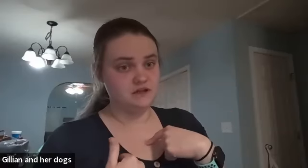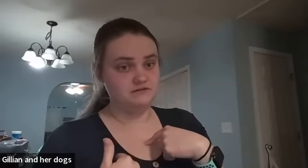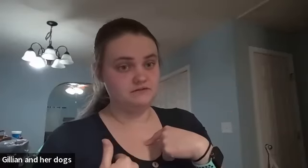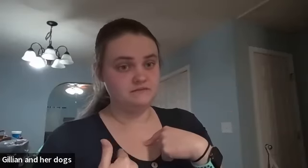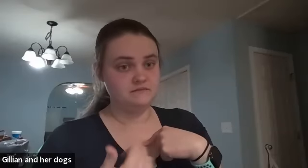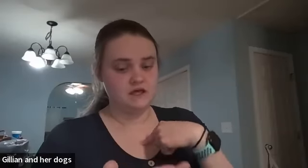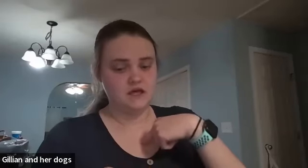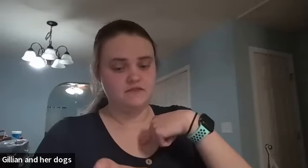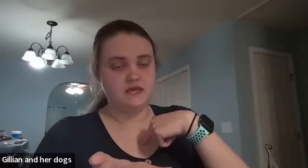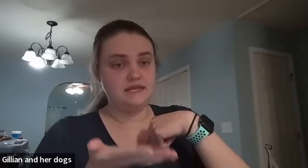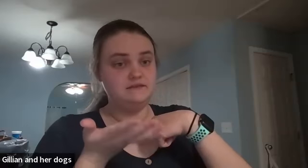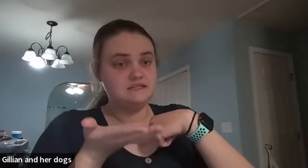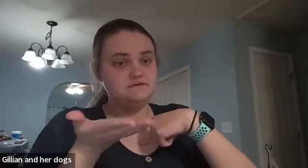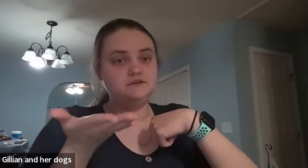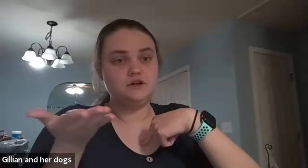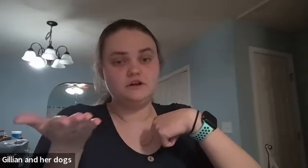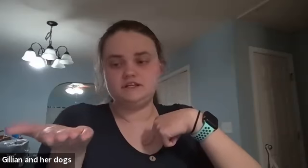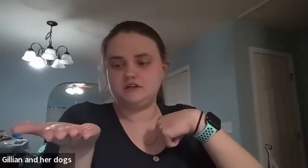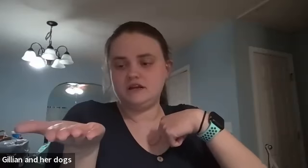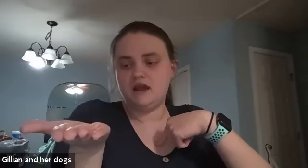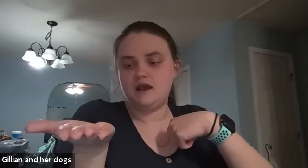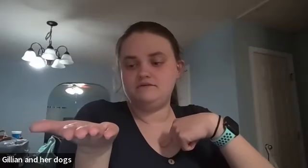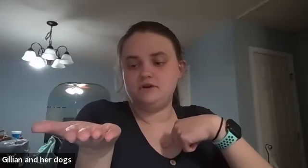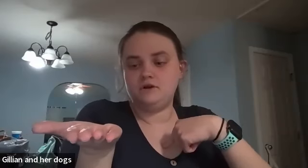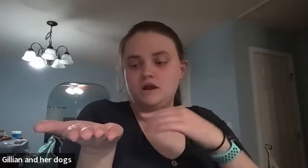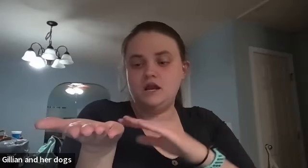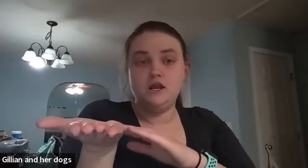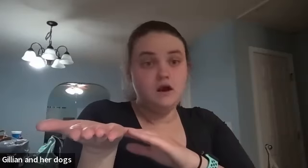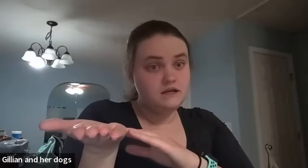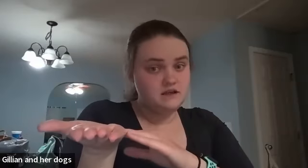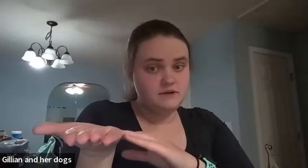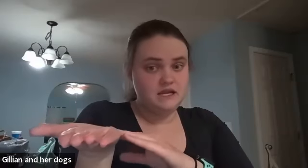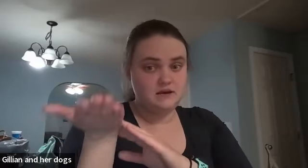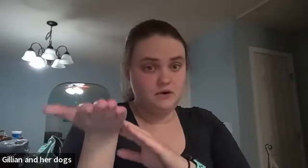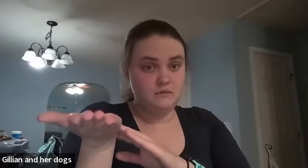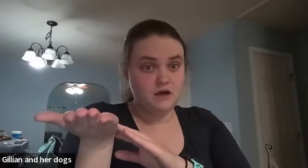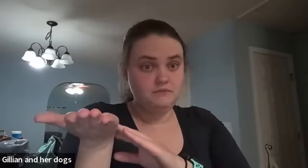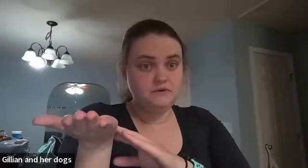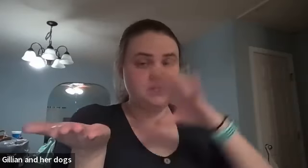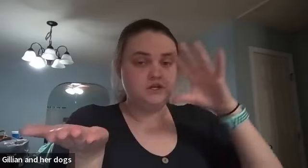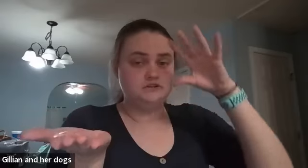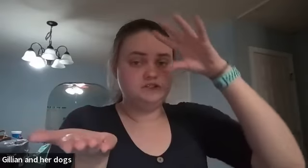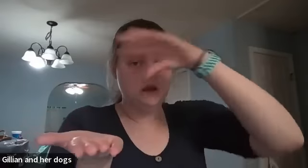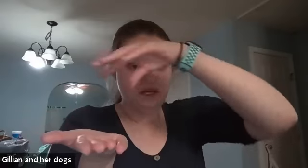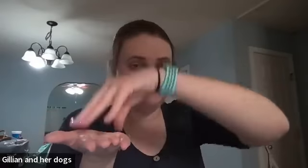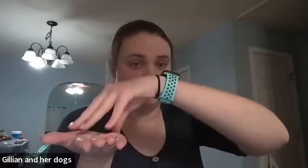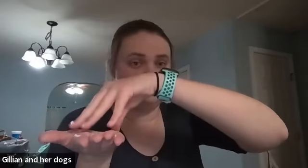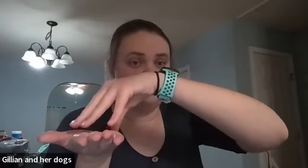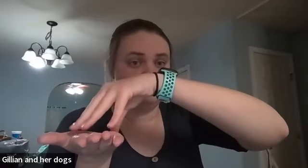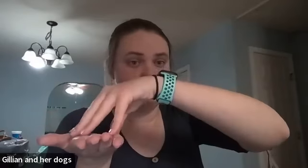yourself, and then the sign for learn is you're going to have your non-dominant hand palm up. Your dominant hand's going to be on top